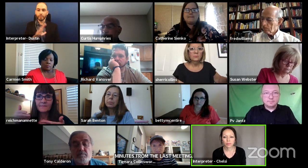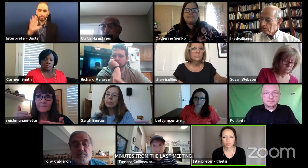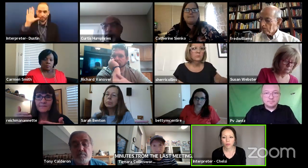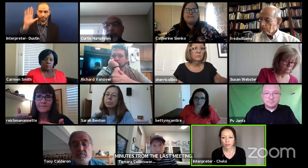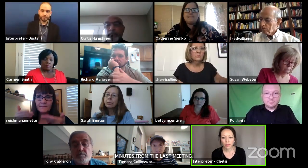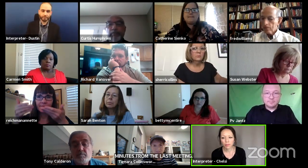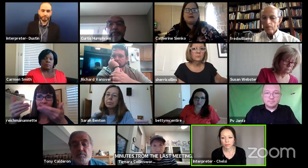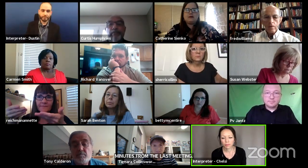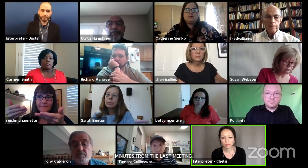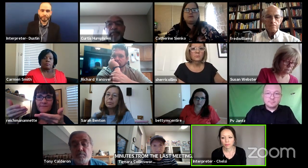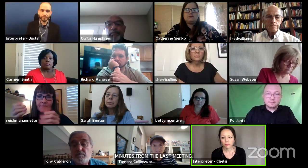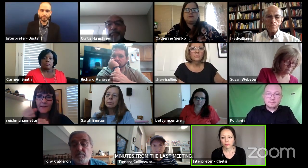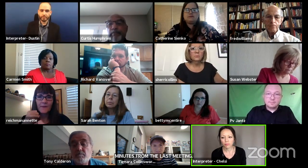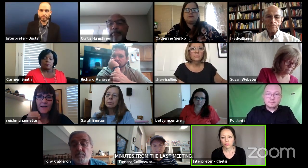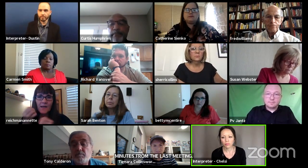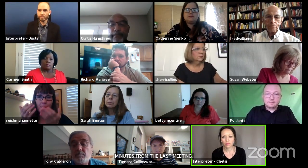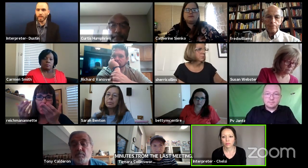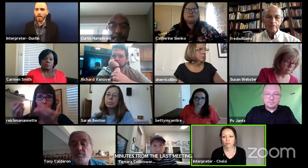Annette Reichman?